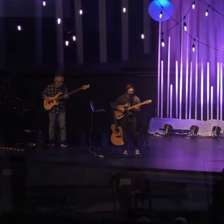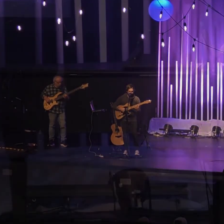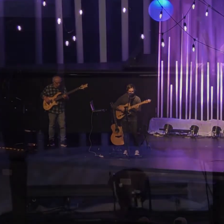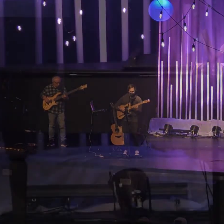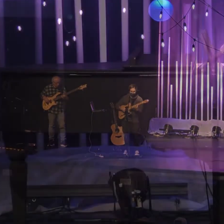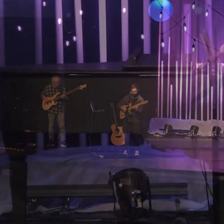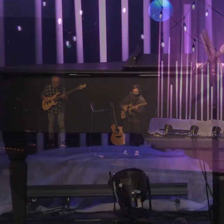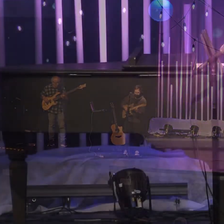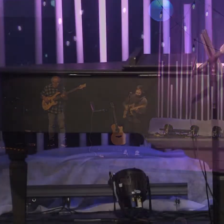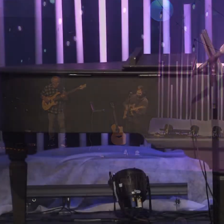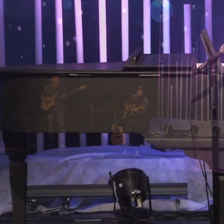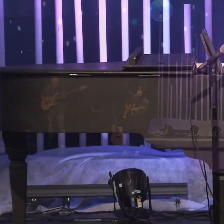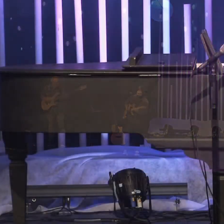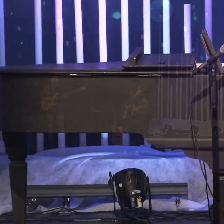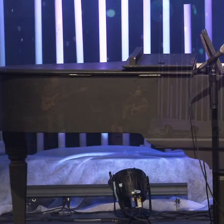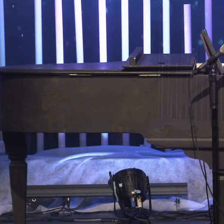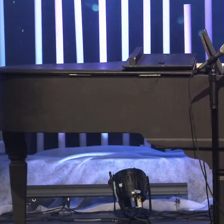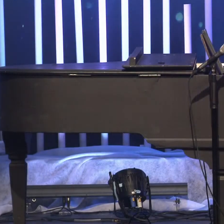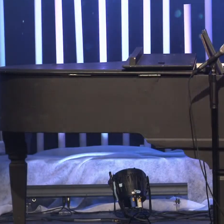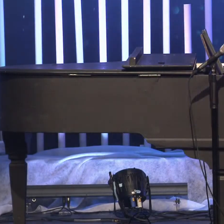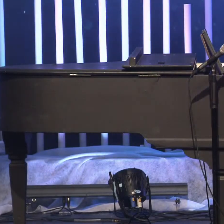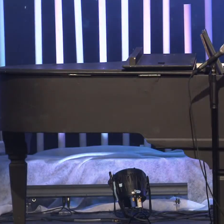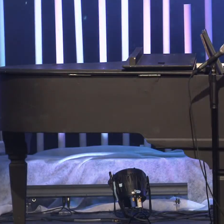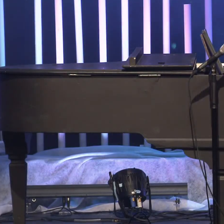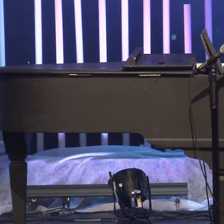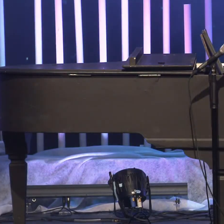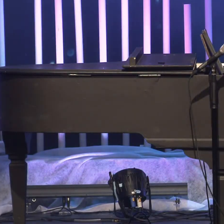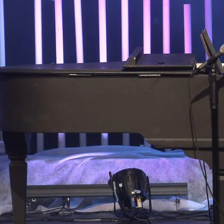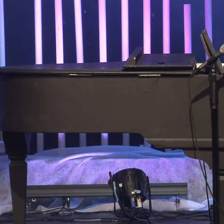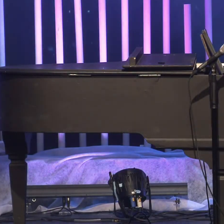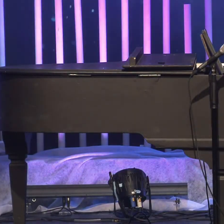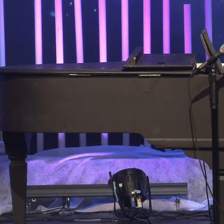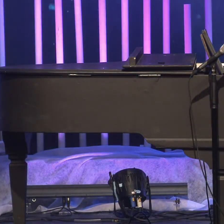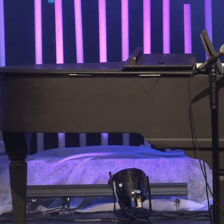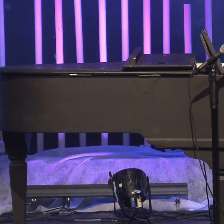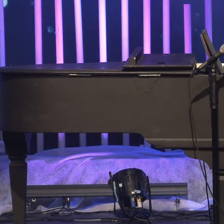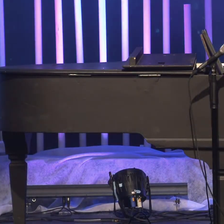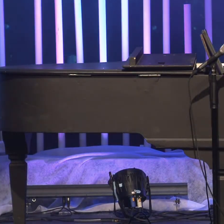where you lead me, Lord.